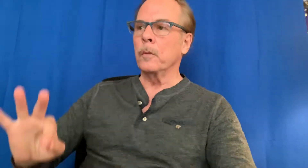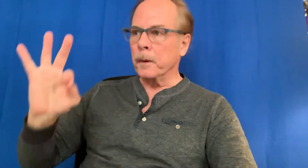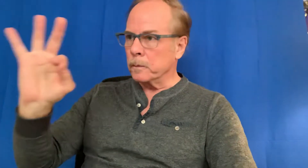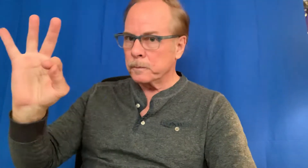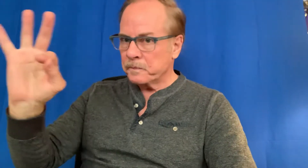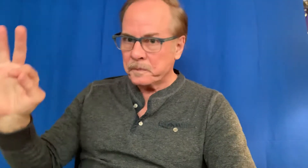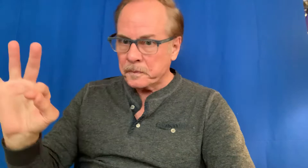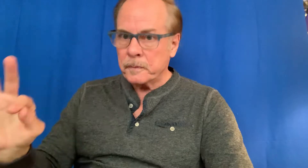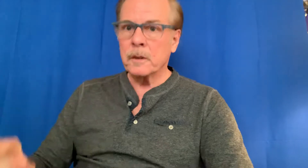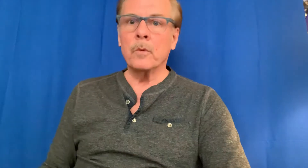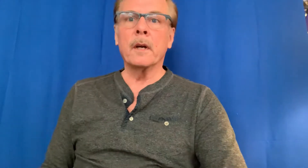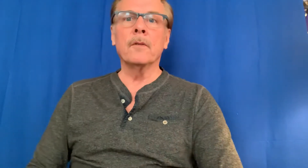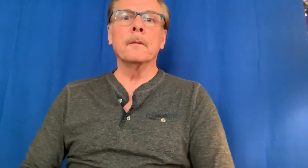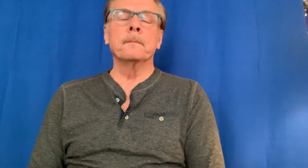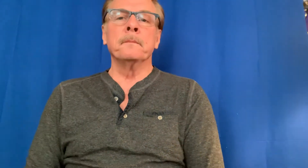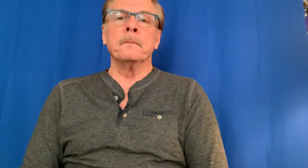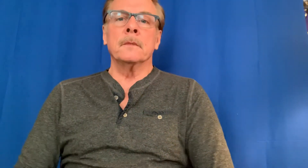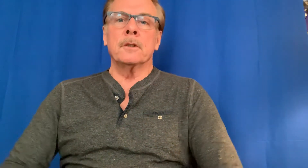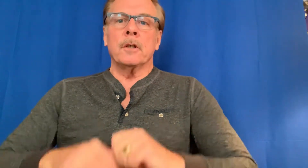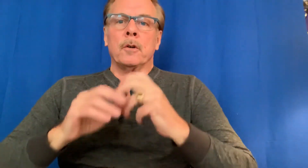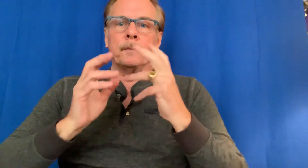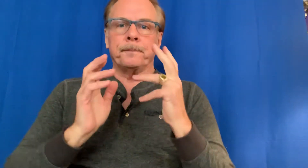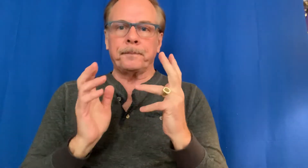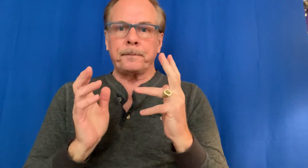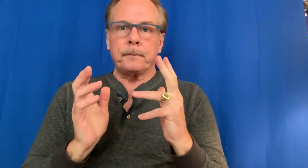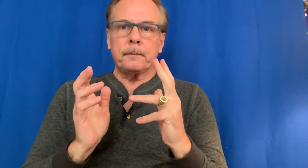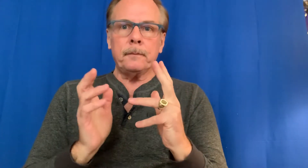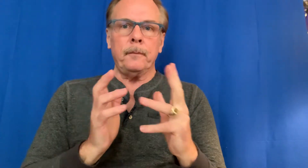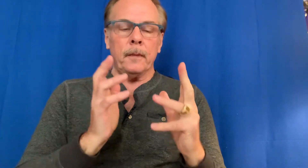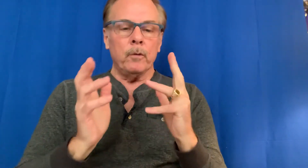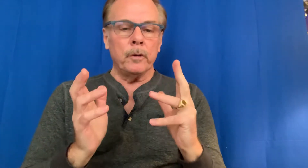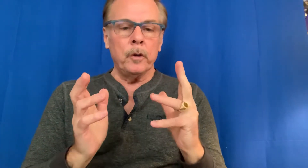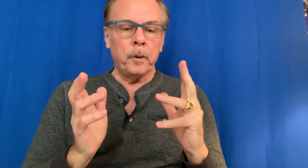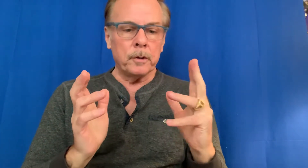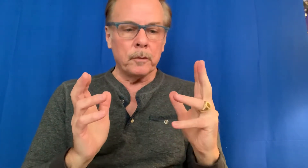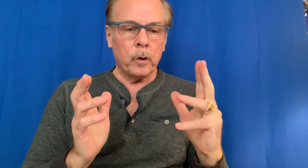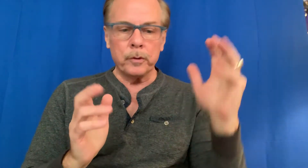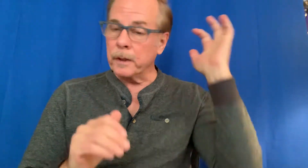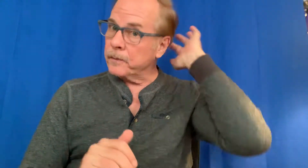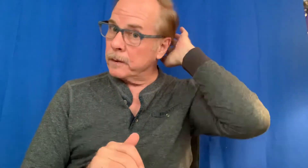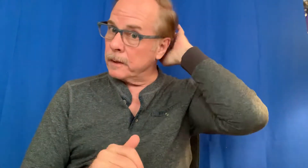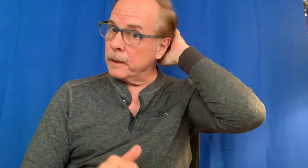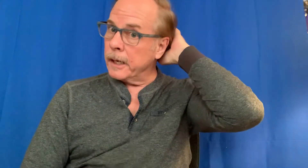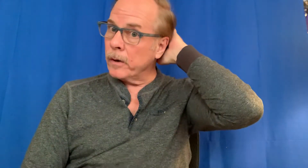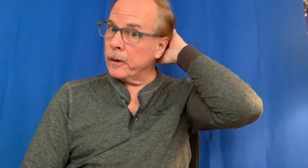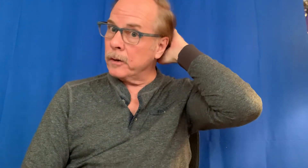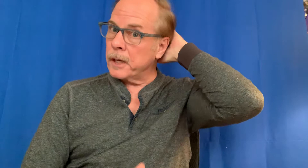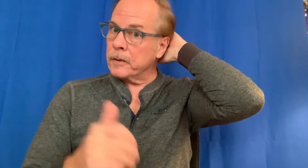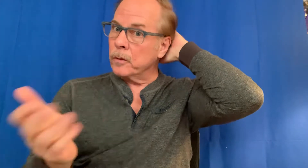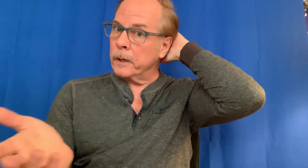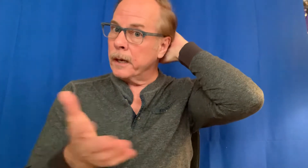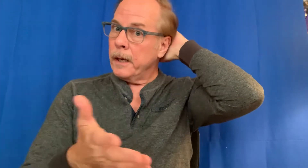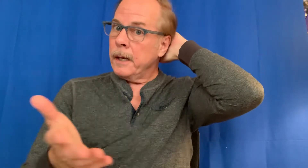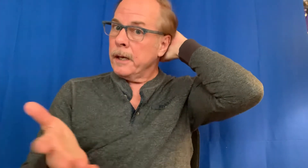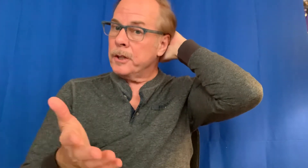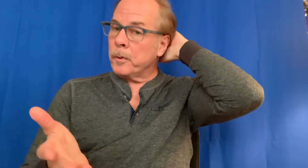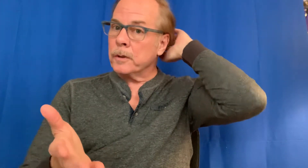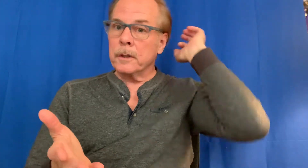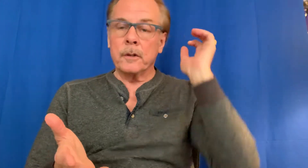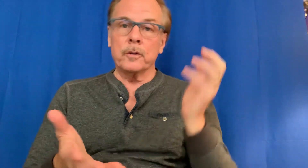and whatever. So the two-person role shift, the narrator takes on each person in the story,